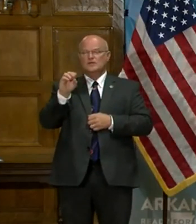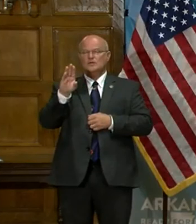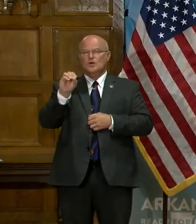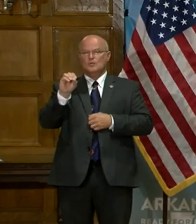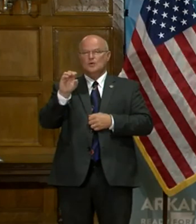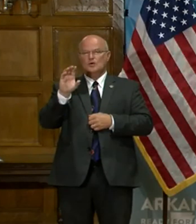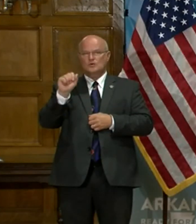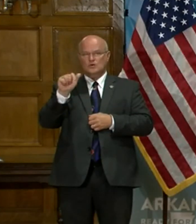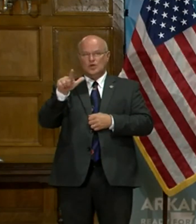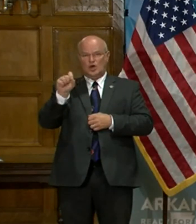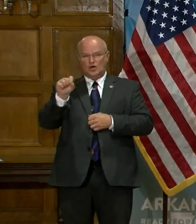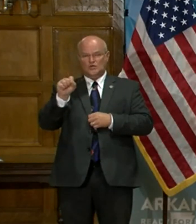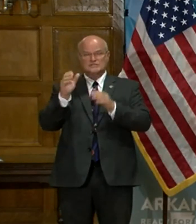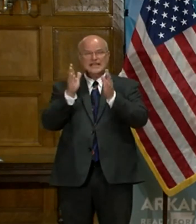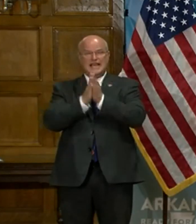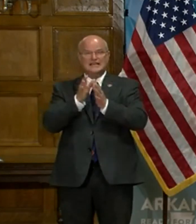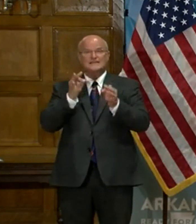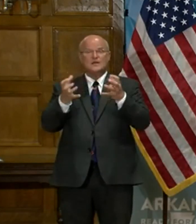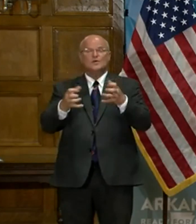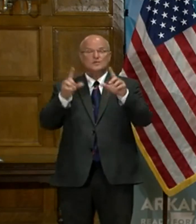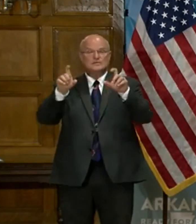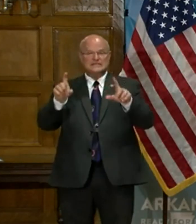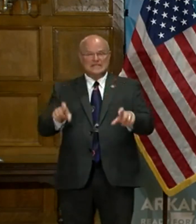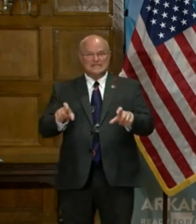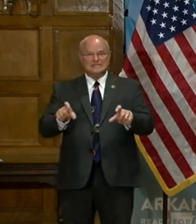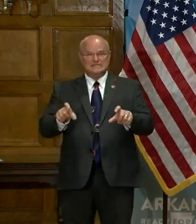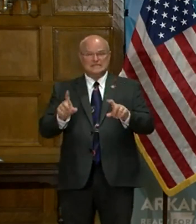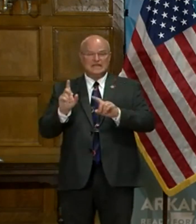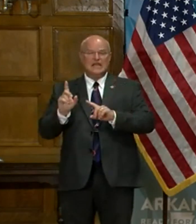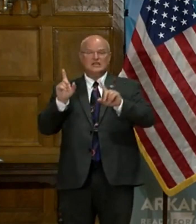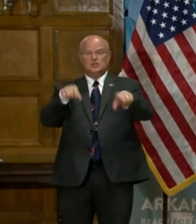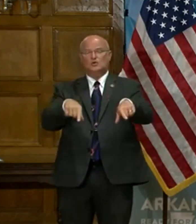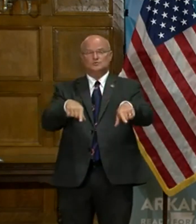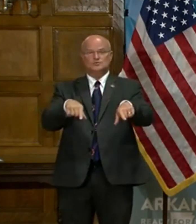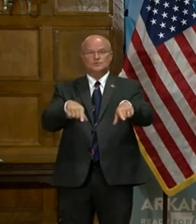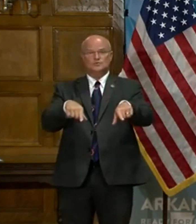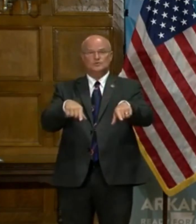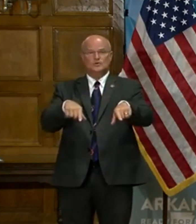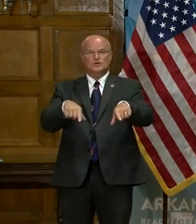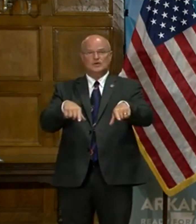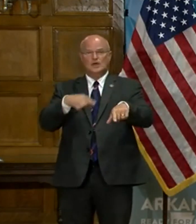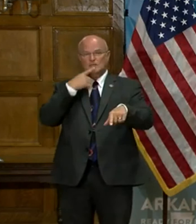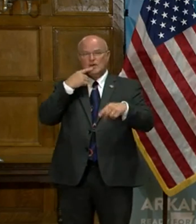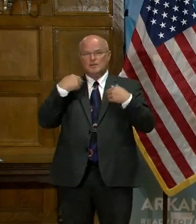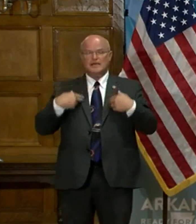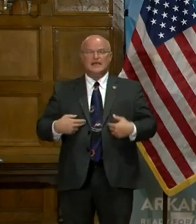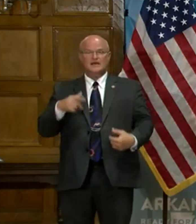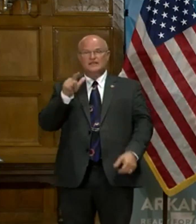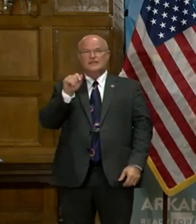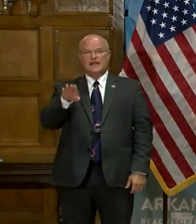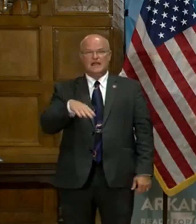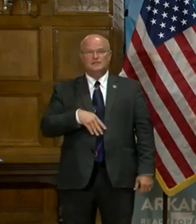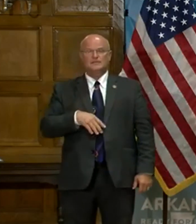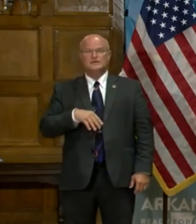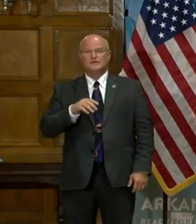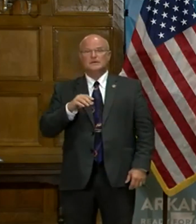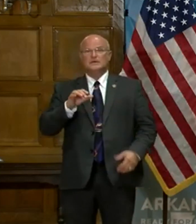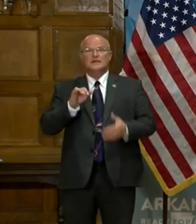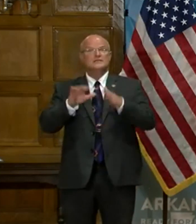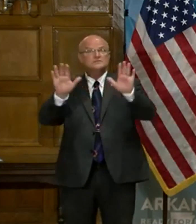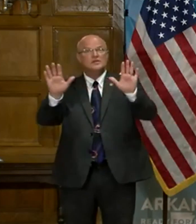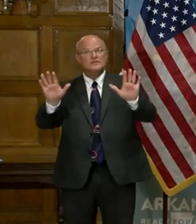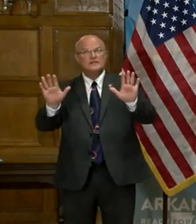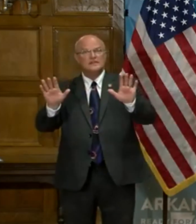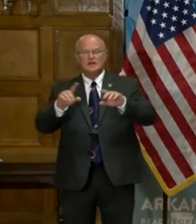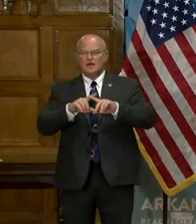robocalls asking if they wanted to be tested and to go down to the public health lab. And so that's